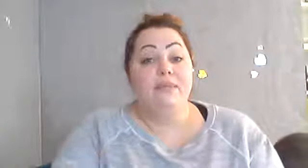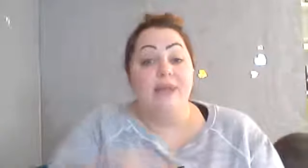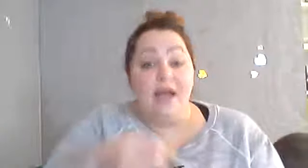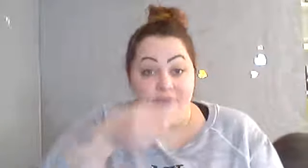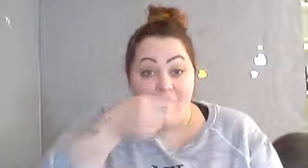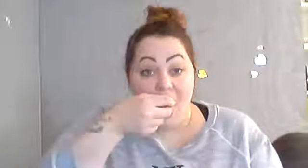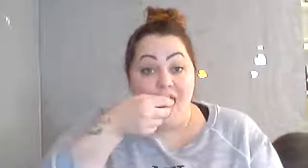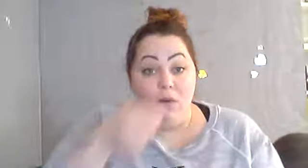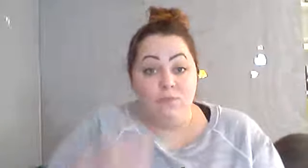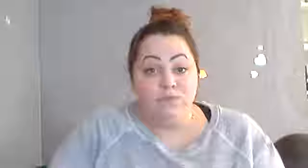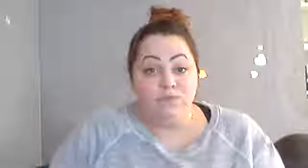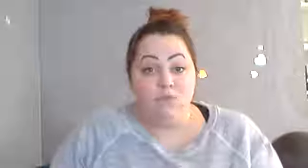live.